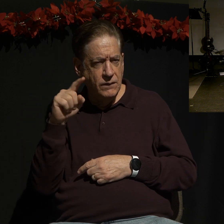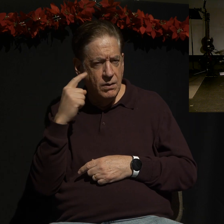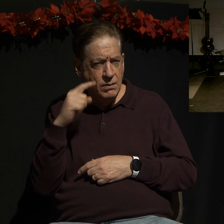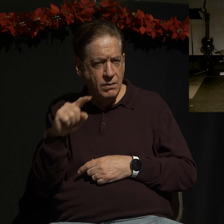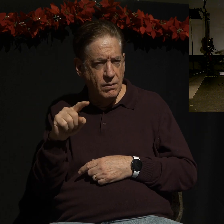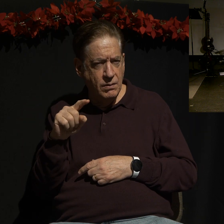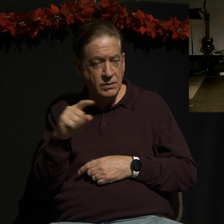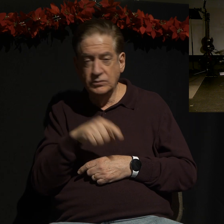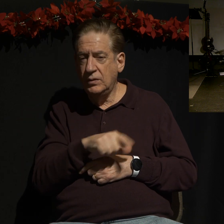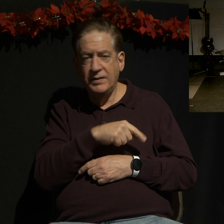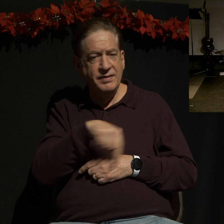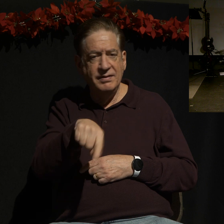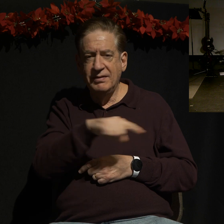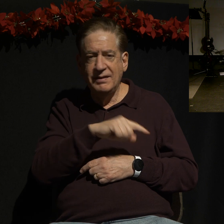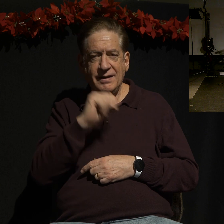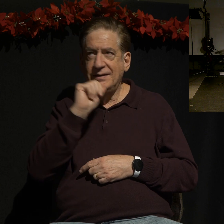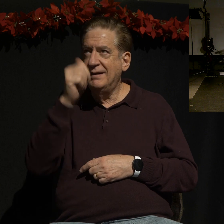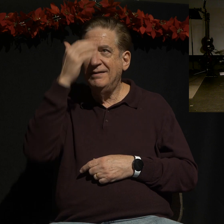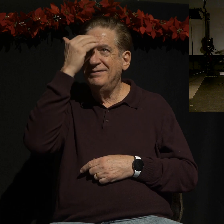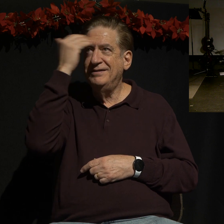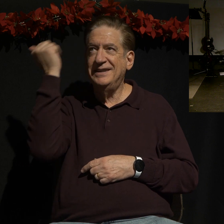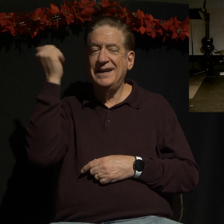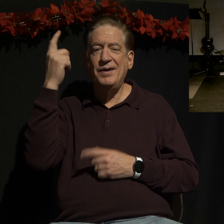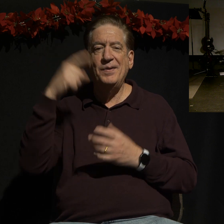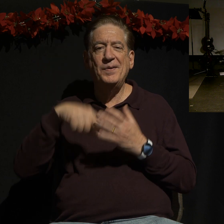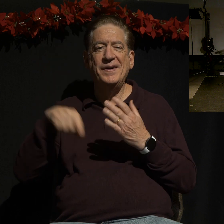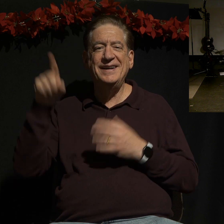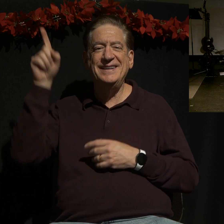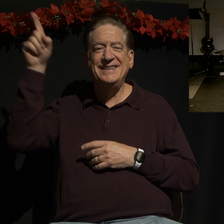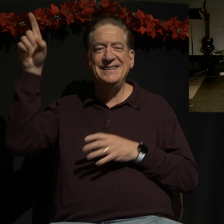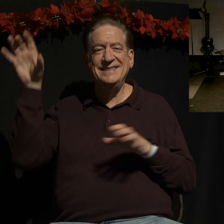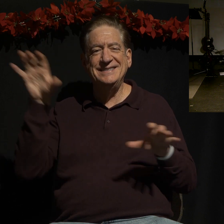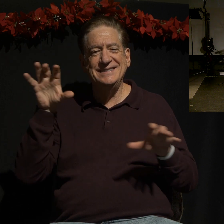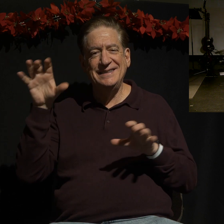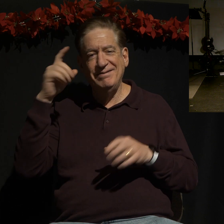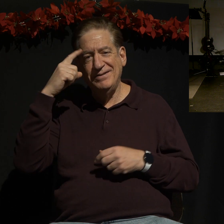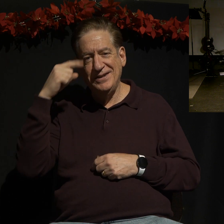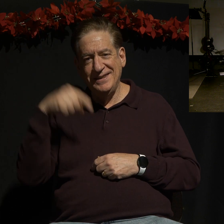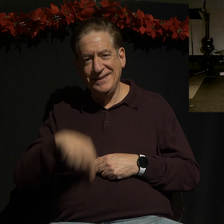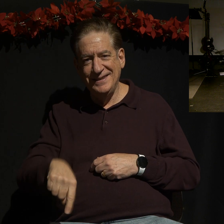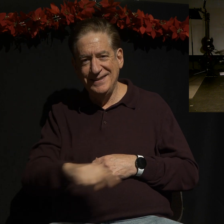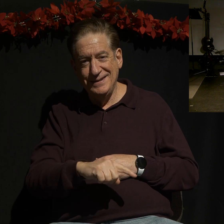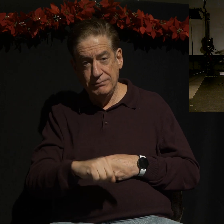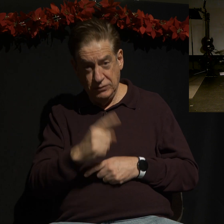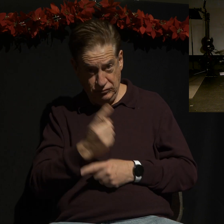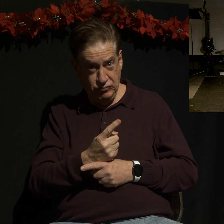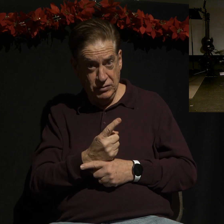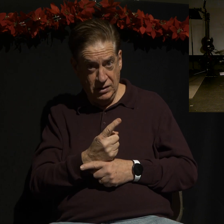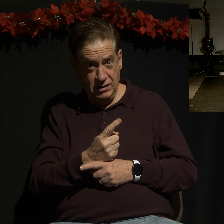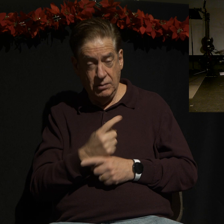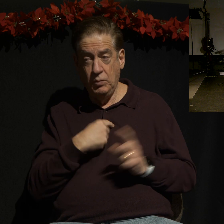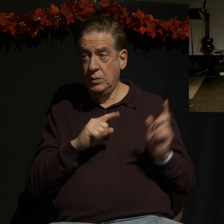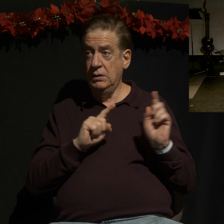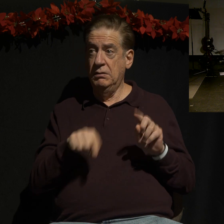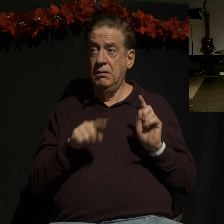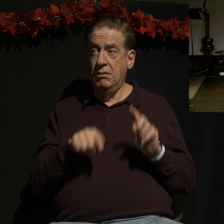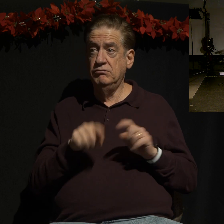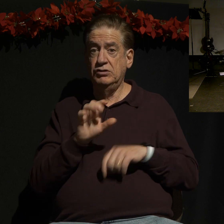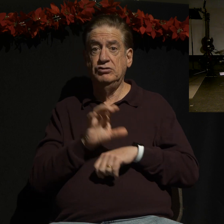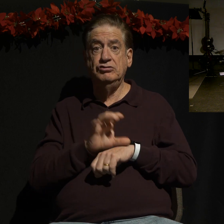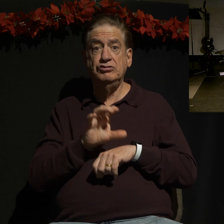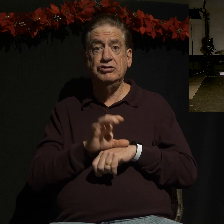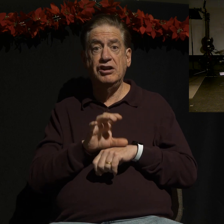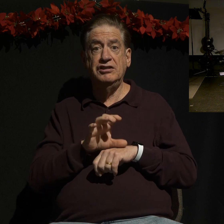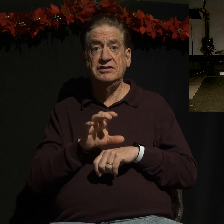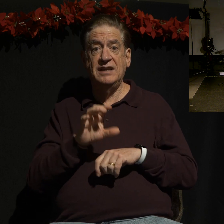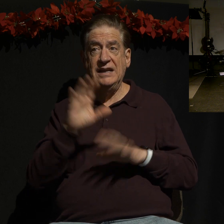would not forget what He did for them. Right? When we come to church on Sunday, when we give